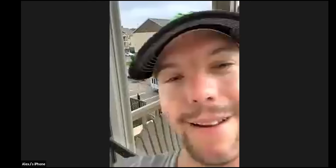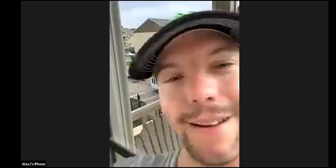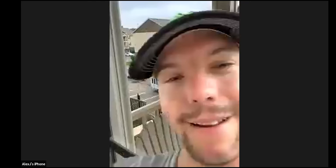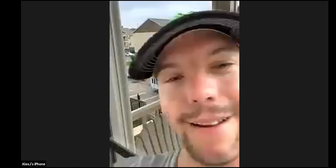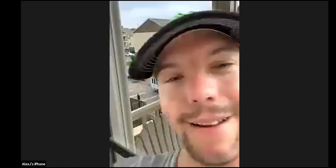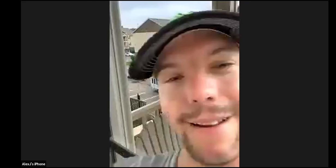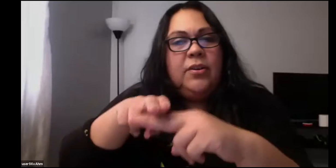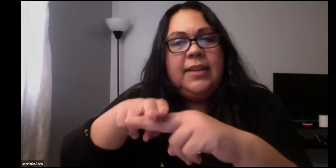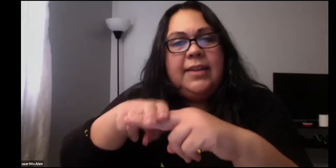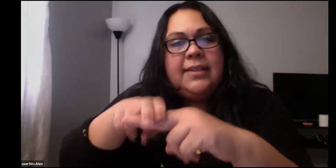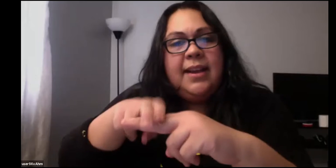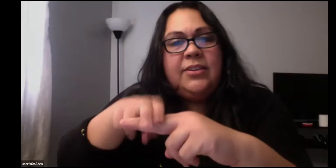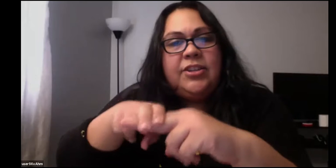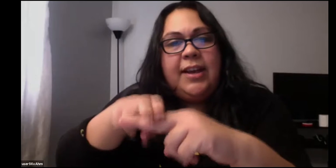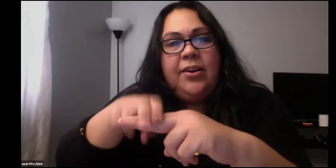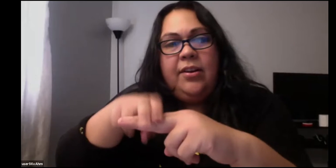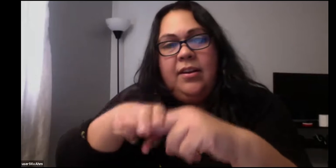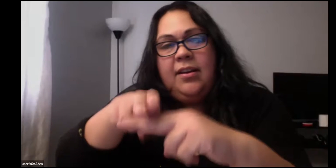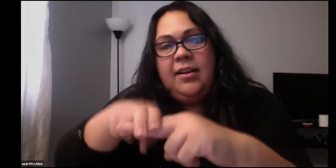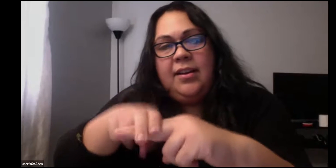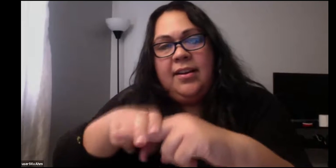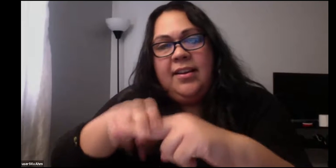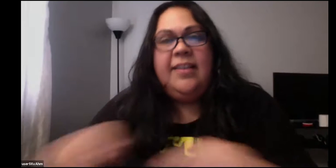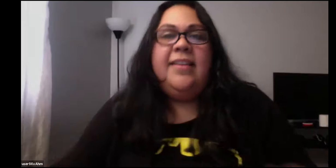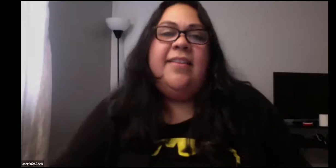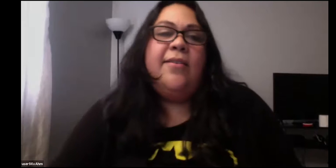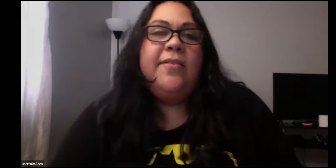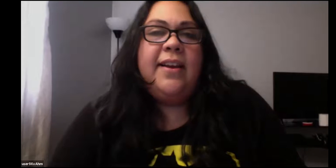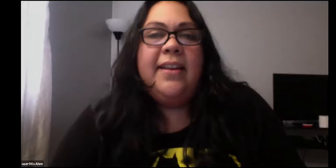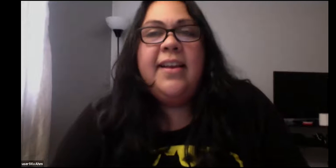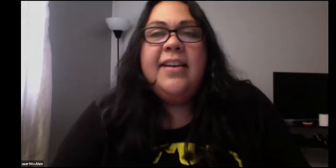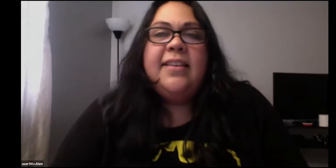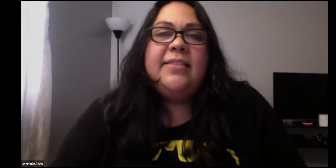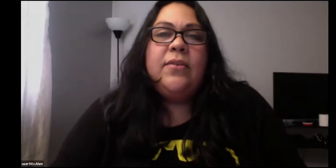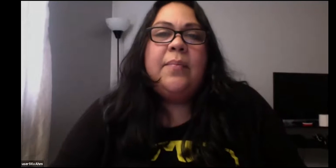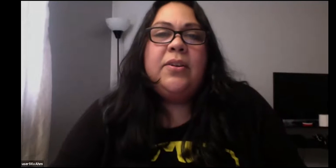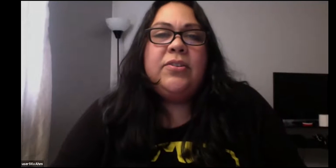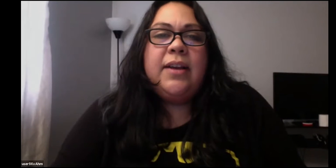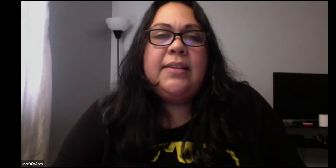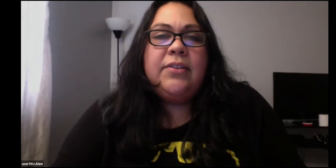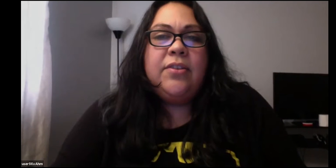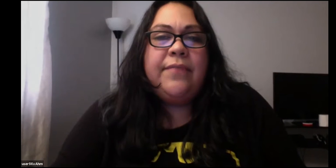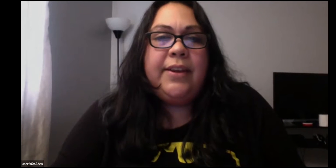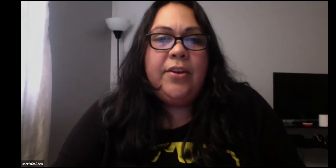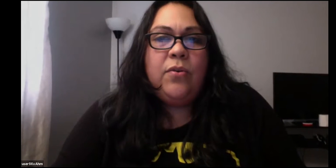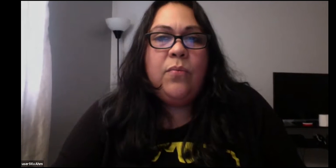If you guys want to learn that sign, chair. All right. So I'm going to show you guys another video